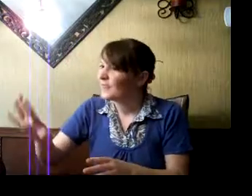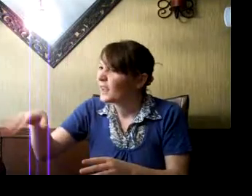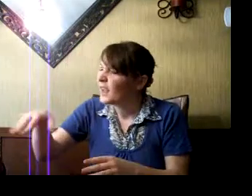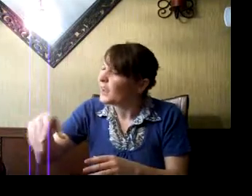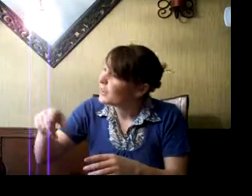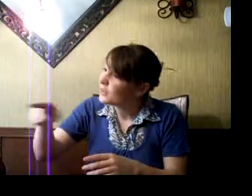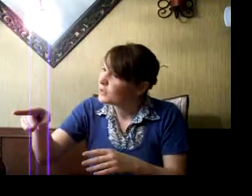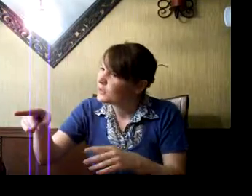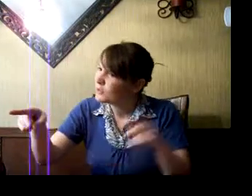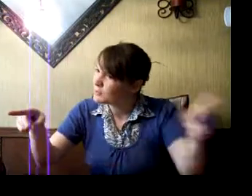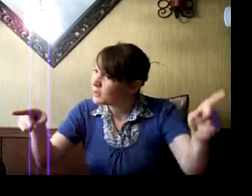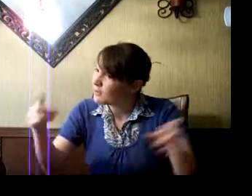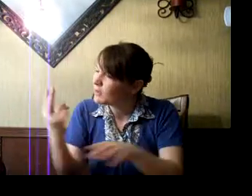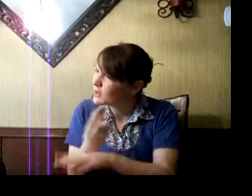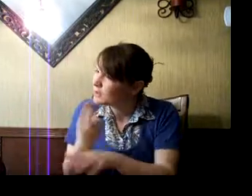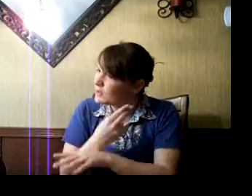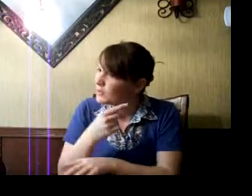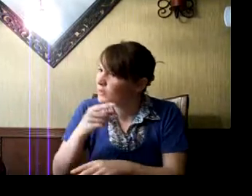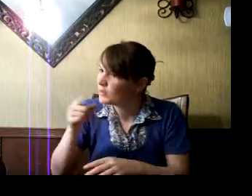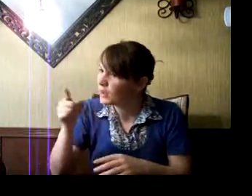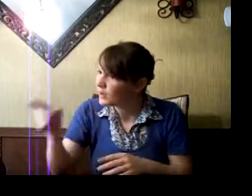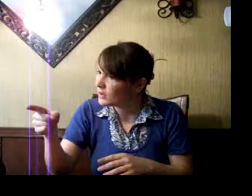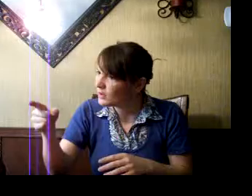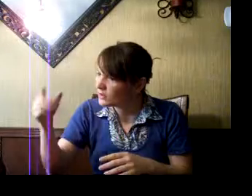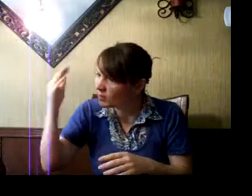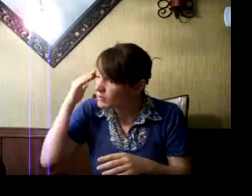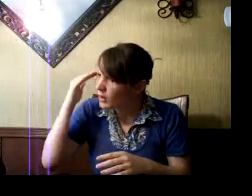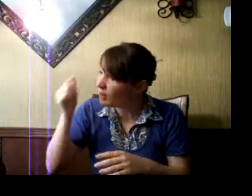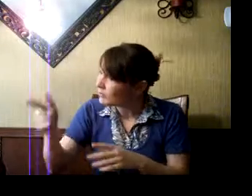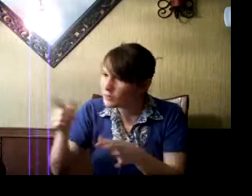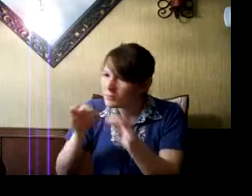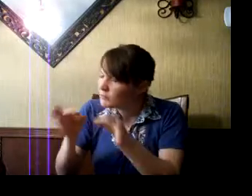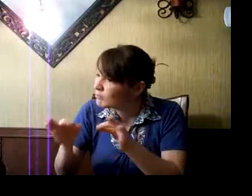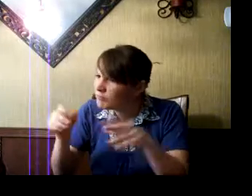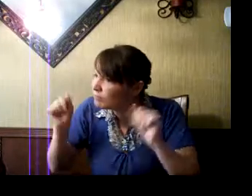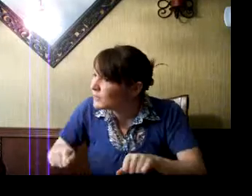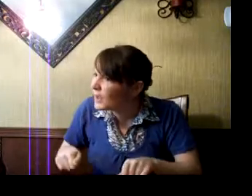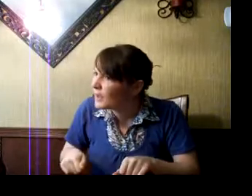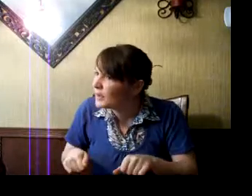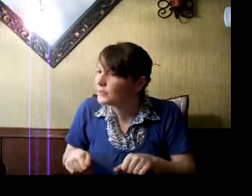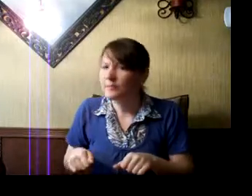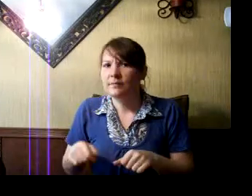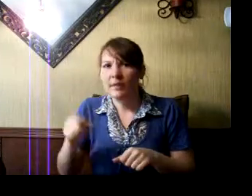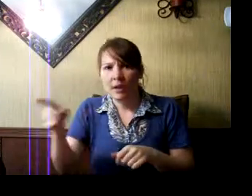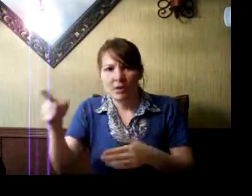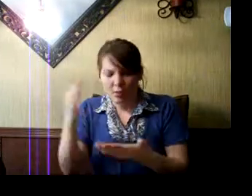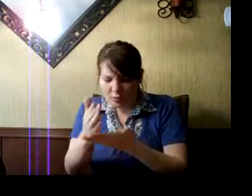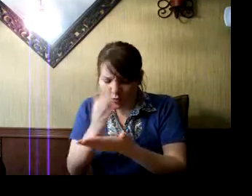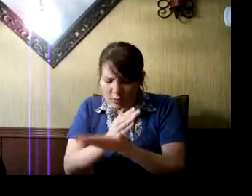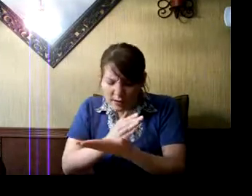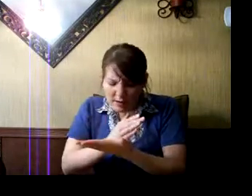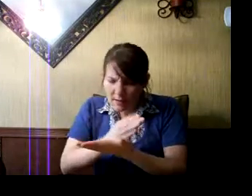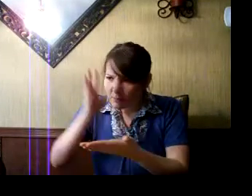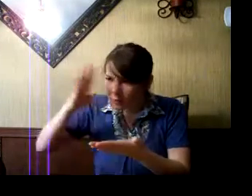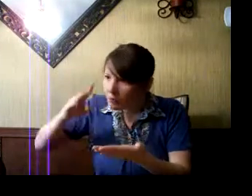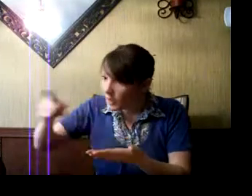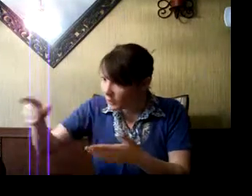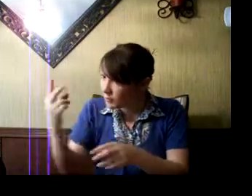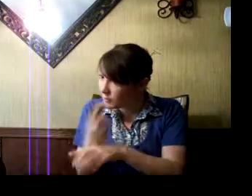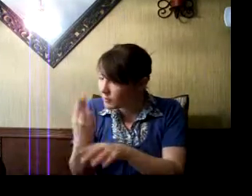Bloom's taxonomy as a reference in asking questions in the development of your lesson plans? If the teachers were honest, they